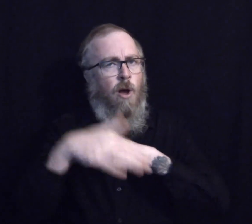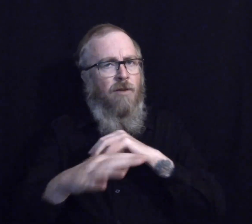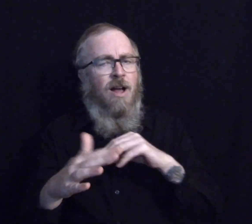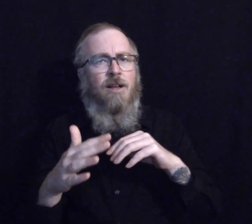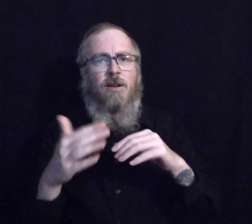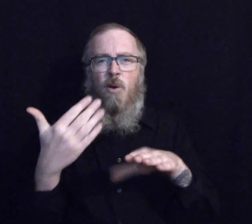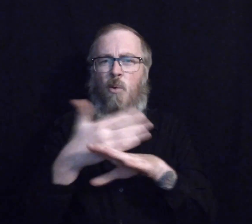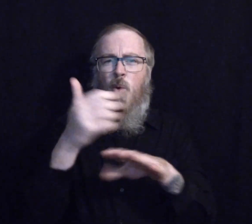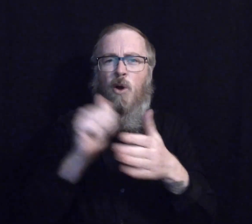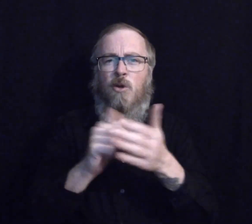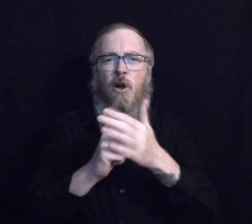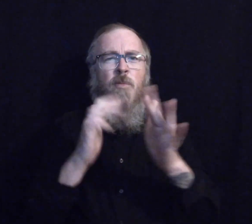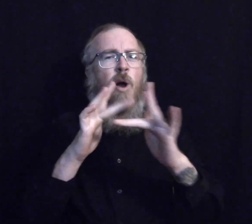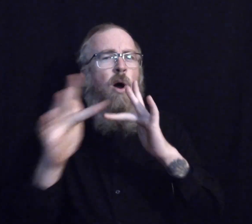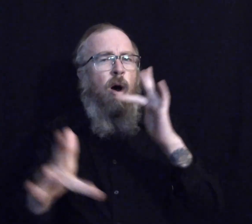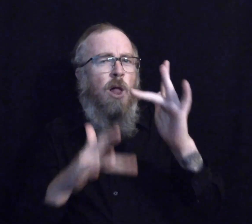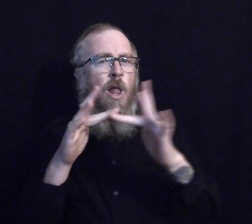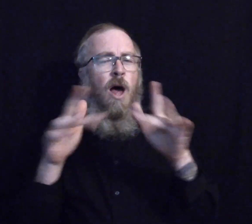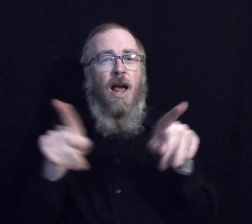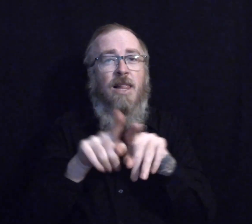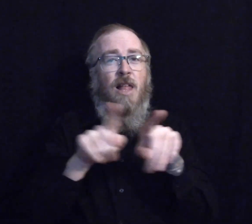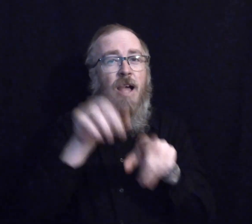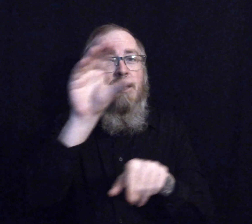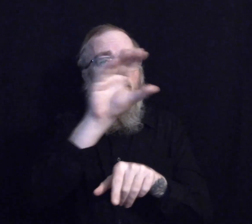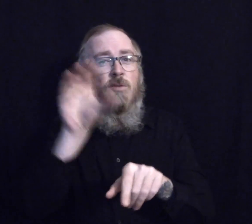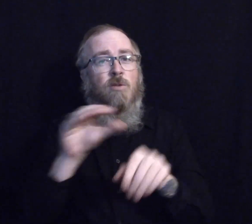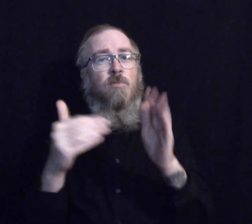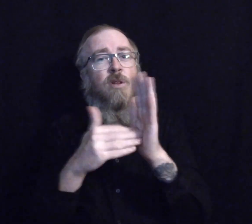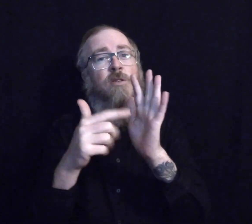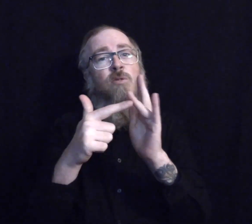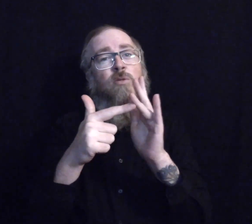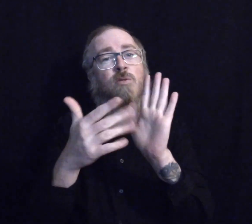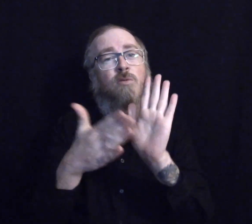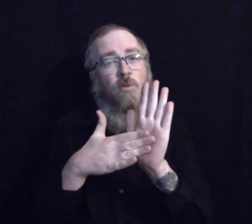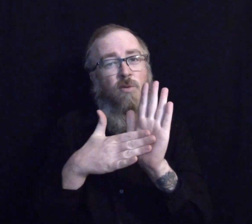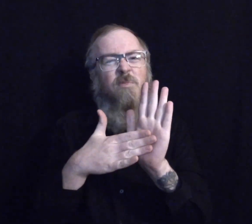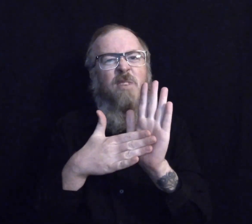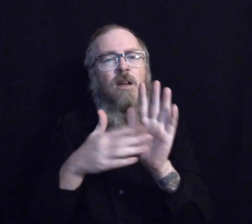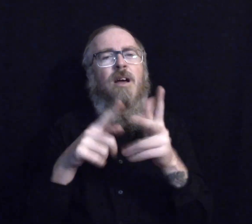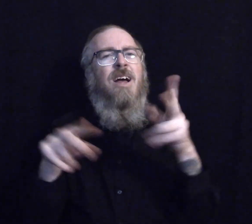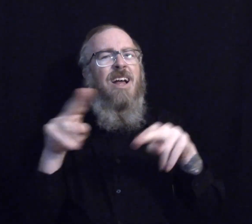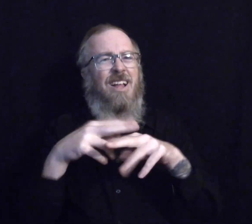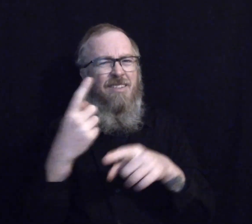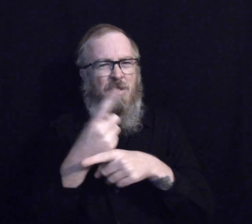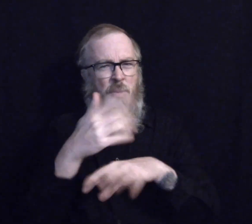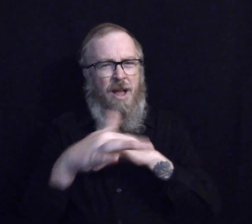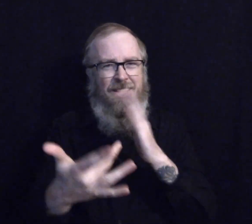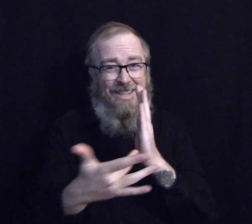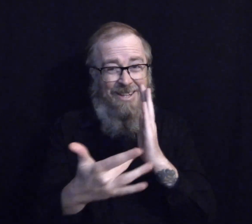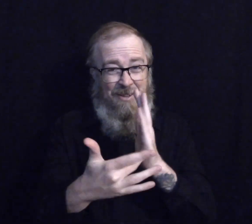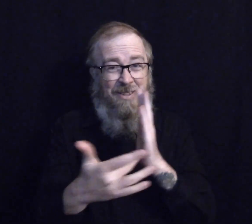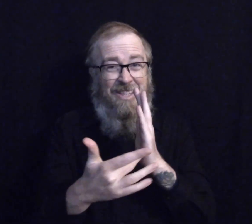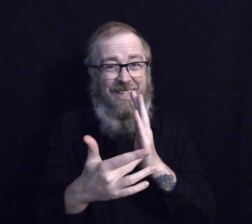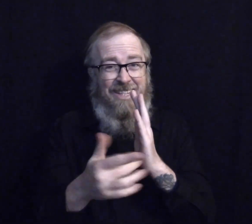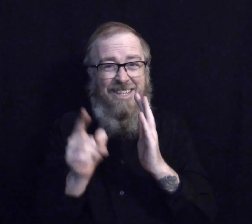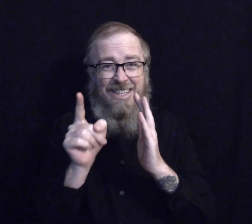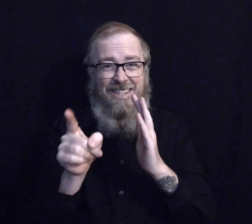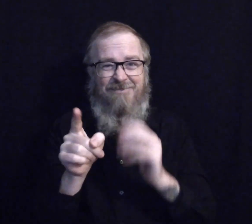community members that online workshop platforms such as Zoom don't really work very well for